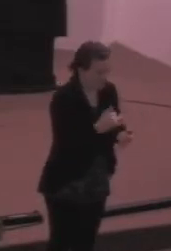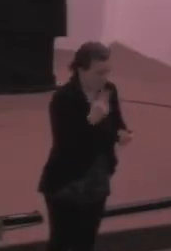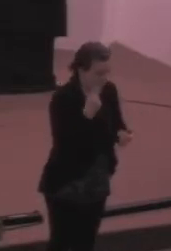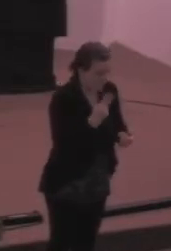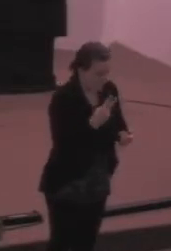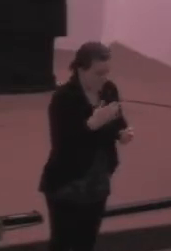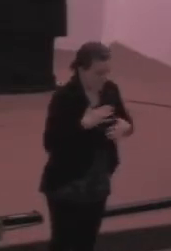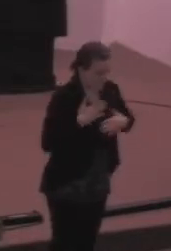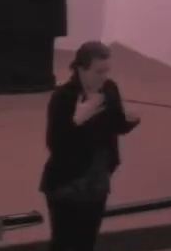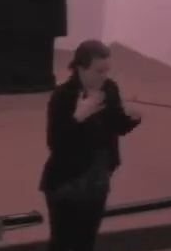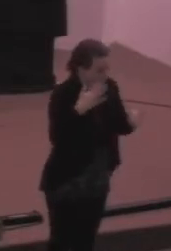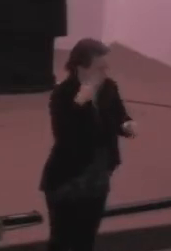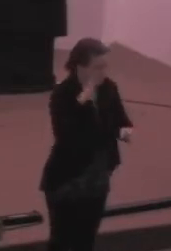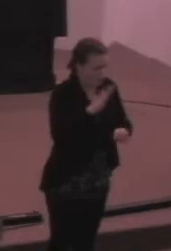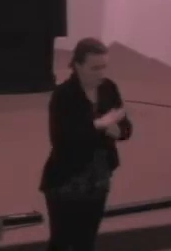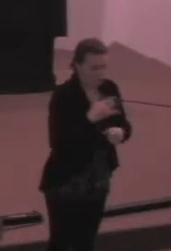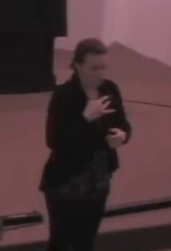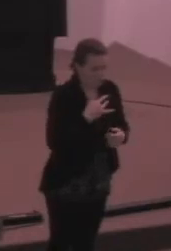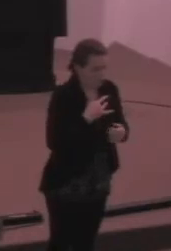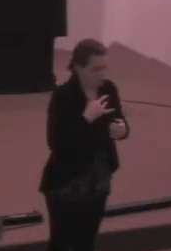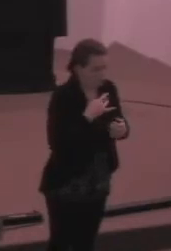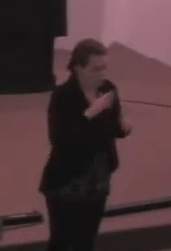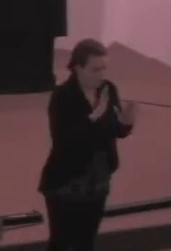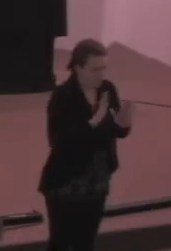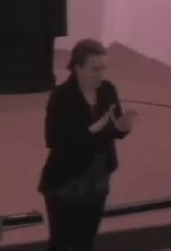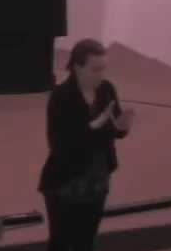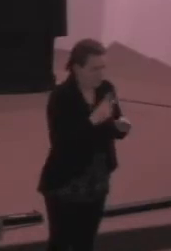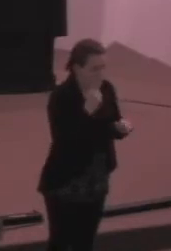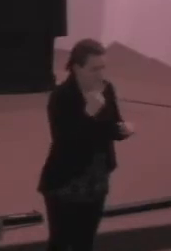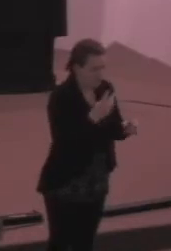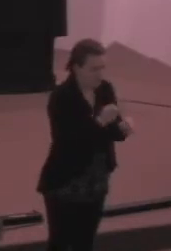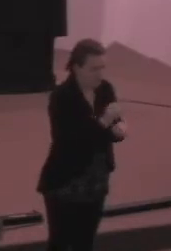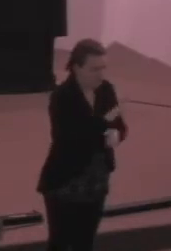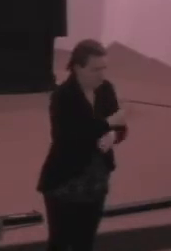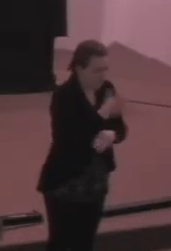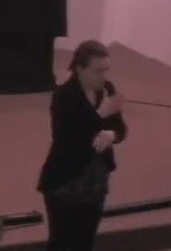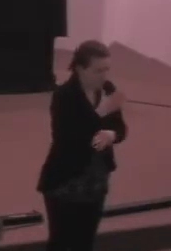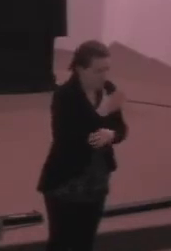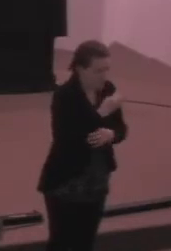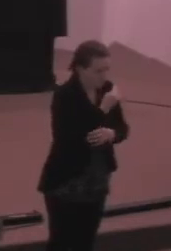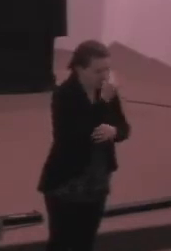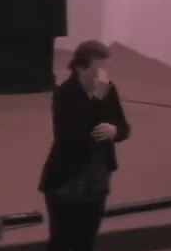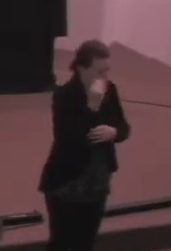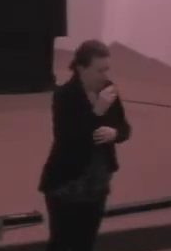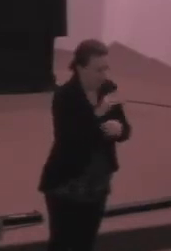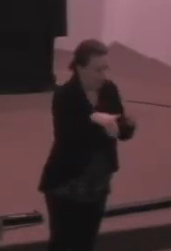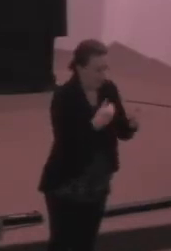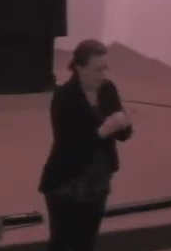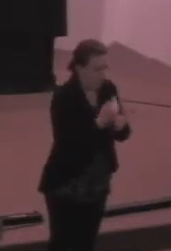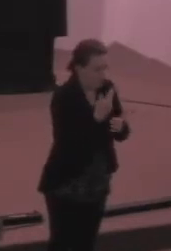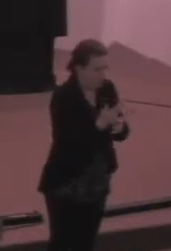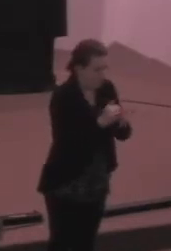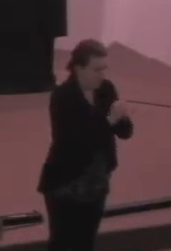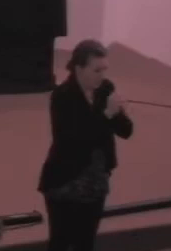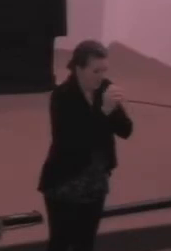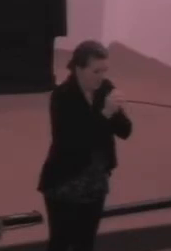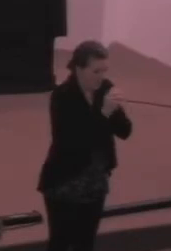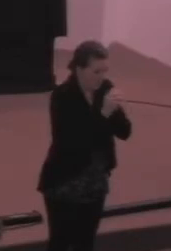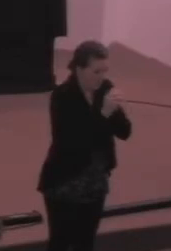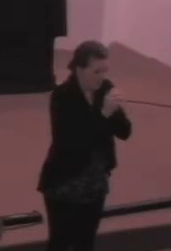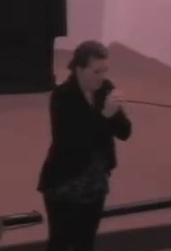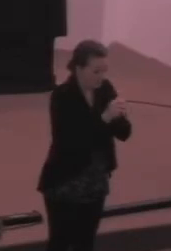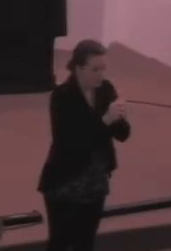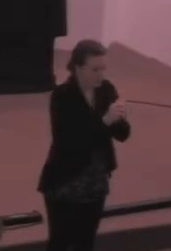overjoyed. They saw the child with his mother Mary, and they bowed down and worshipped him. Then they opened